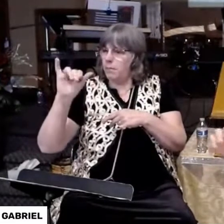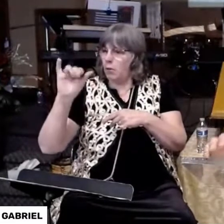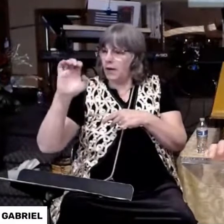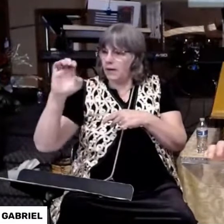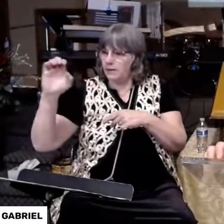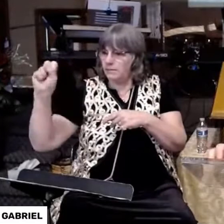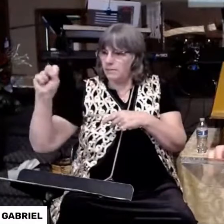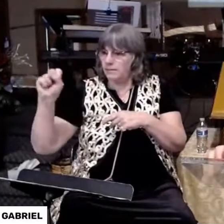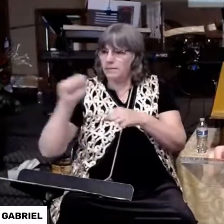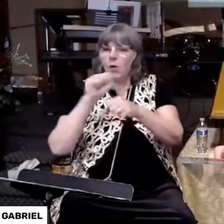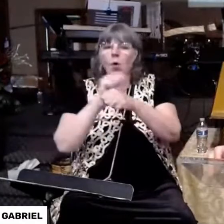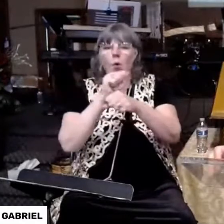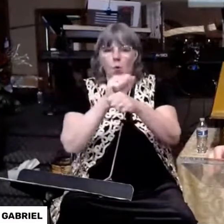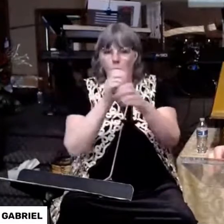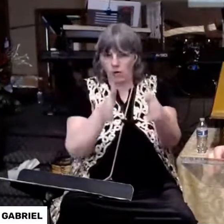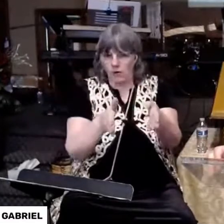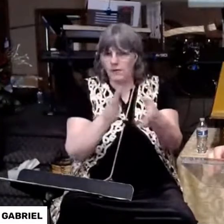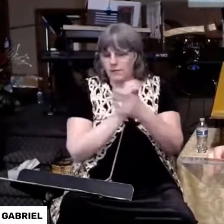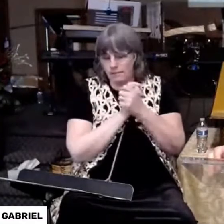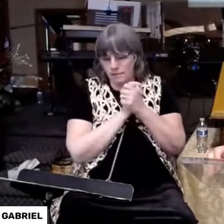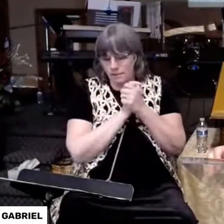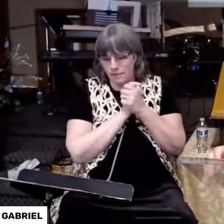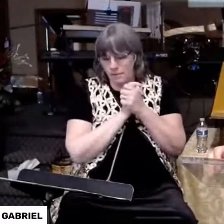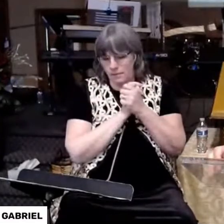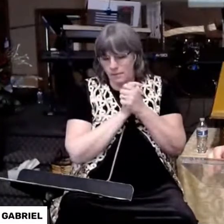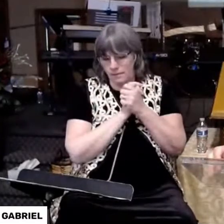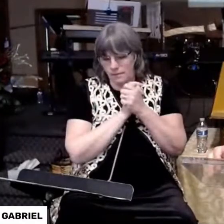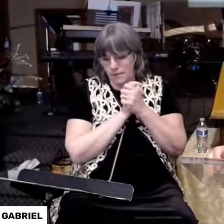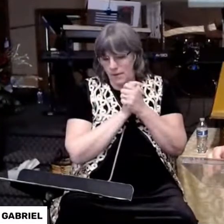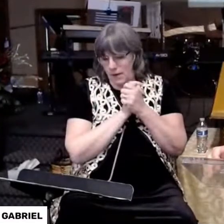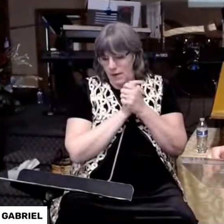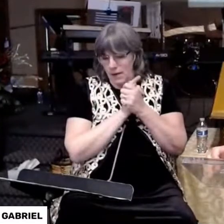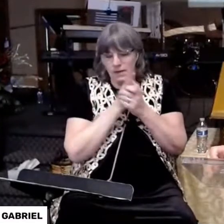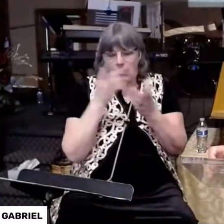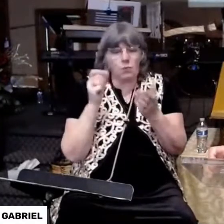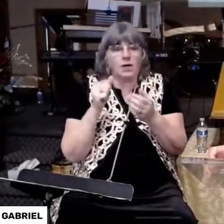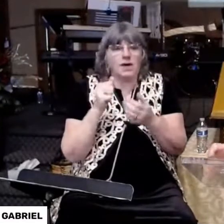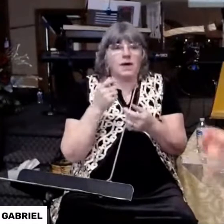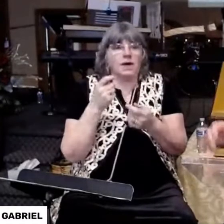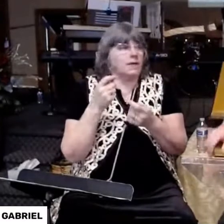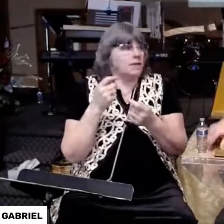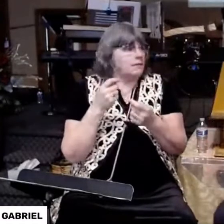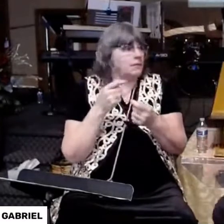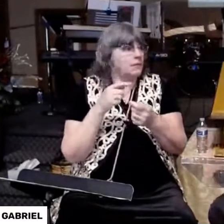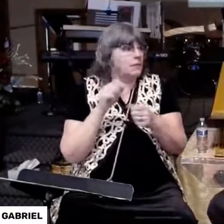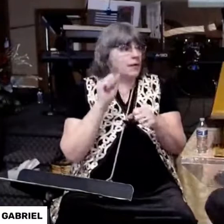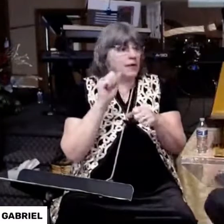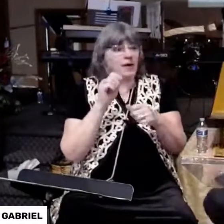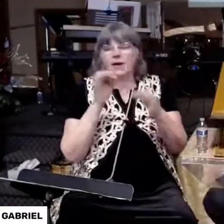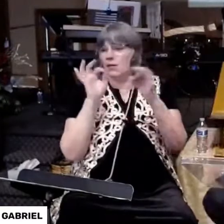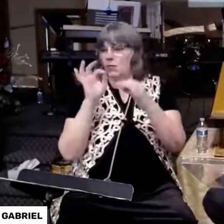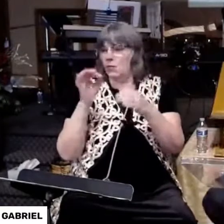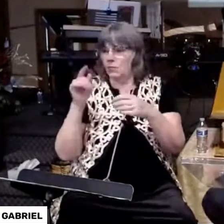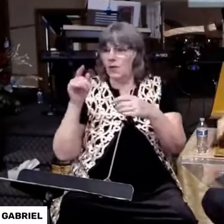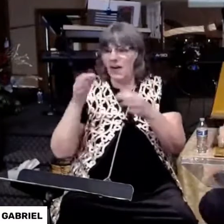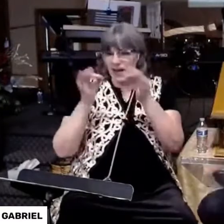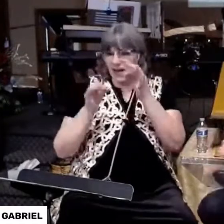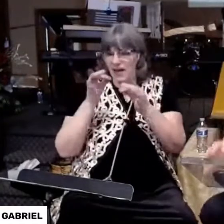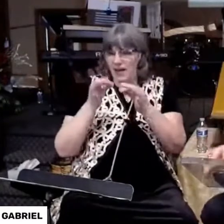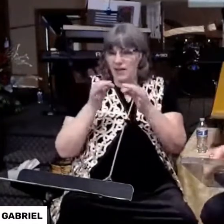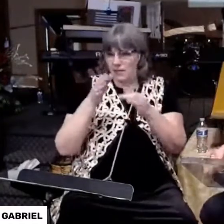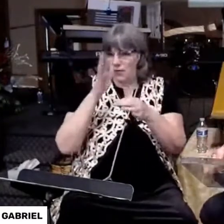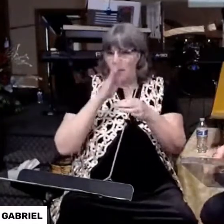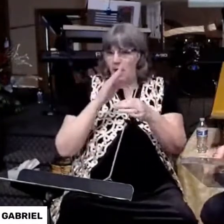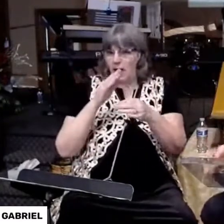Hashem were to give his Torah today, would he advocate for, let's see what says here,